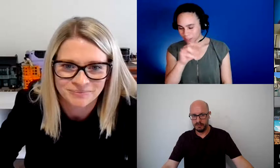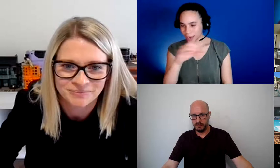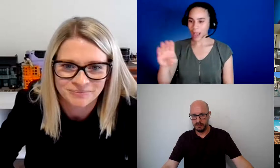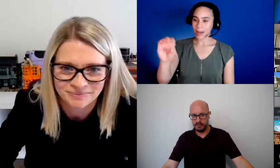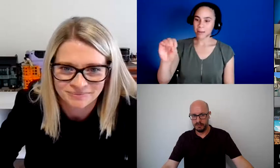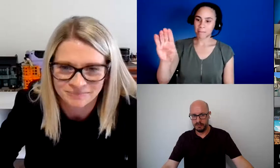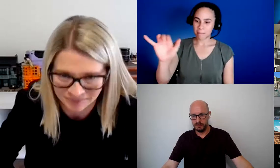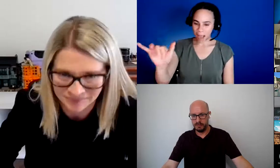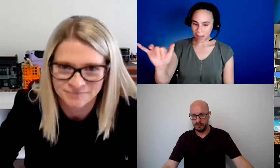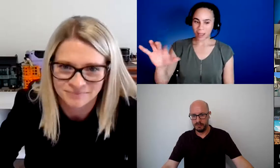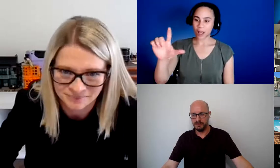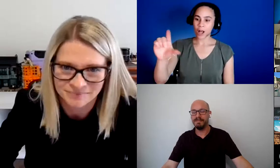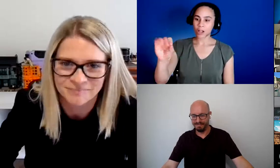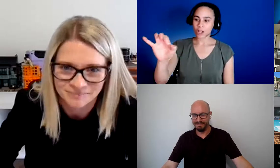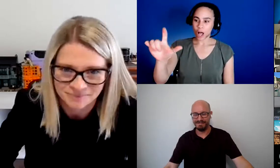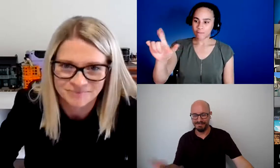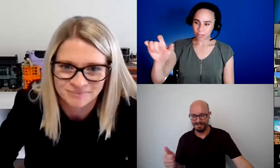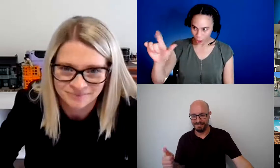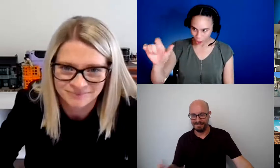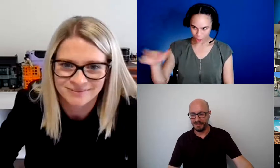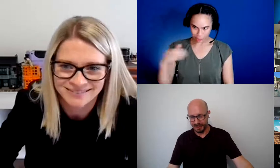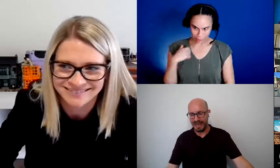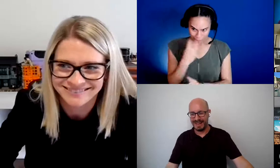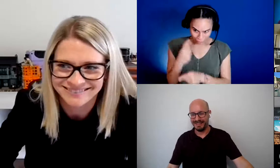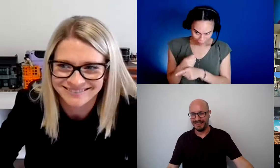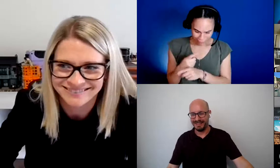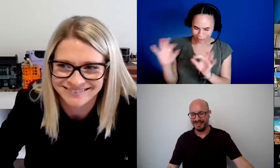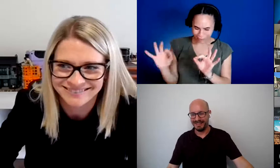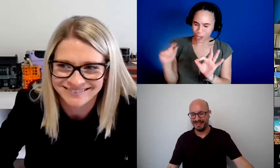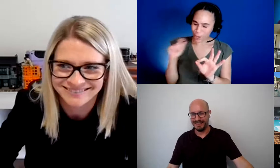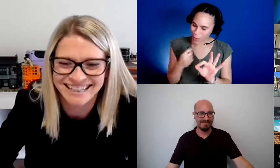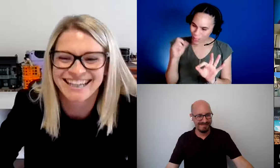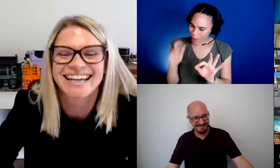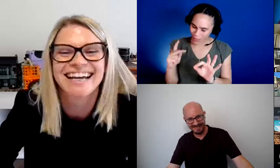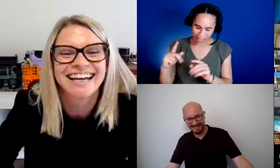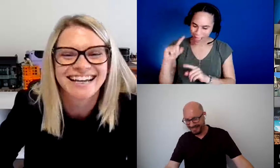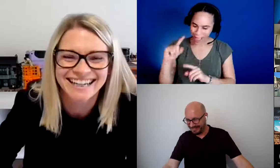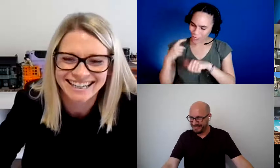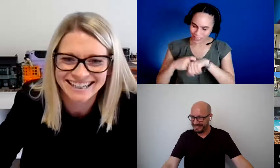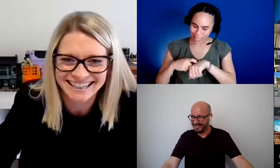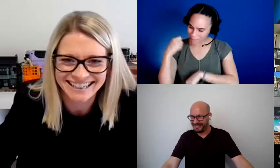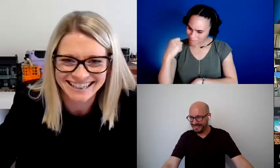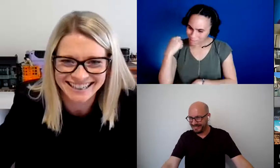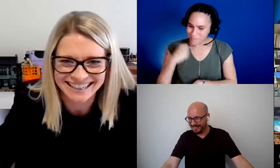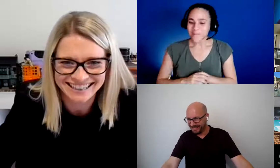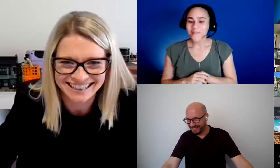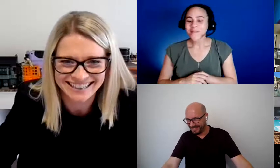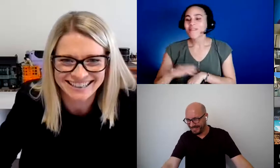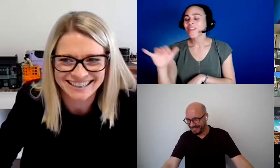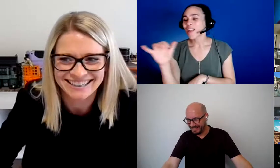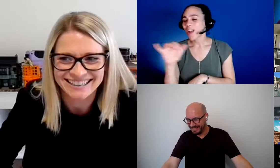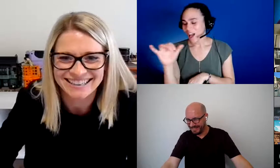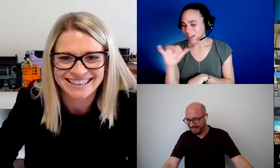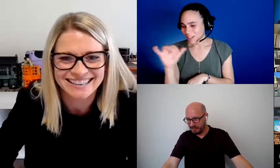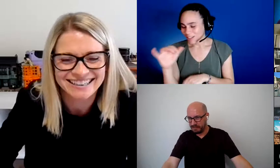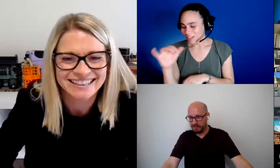Loeffler. Did I say it right? Cool. Boom. Got it right first time. All right. As well as our